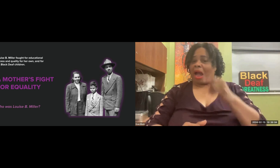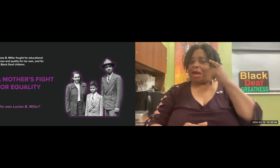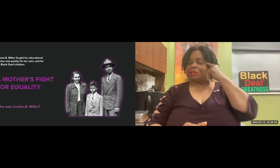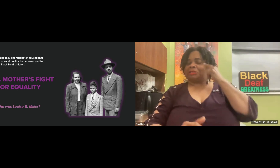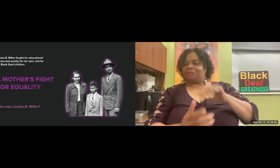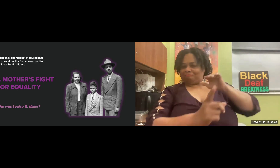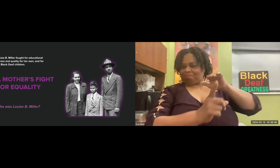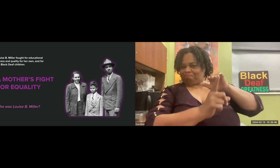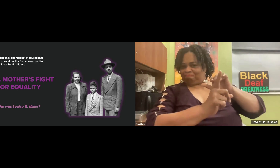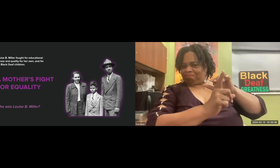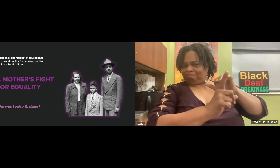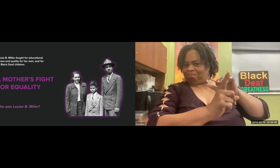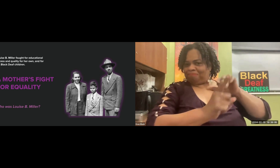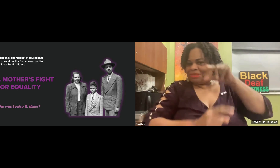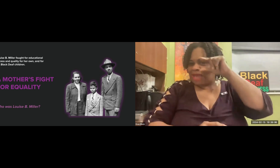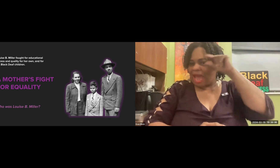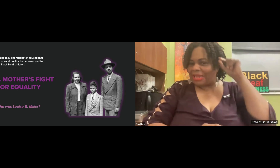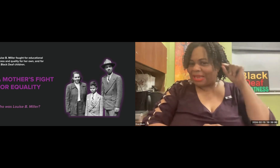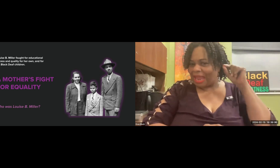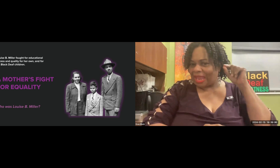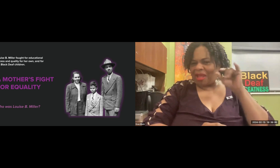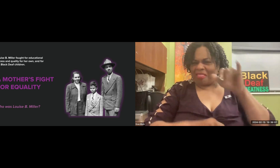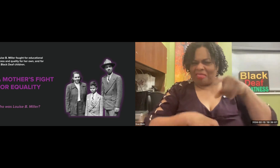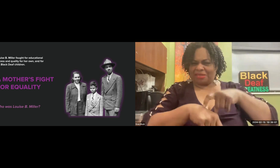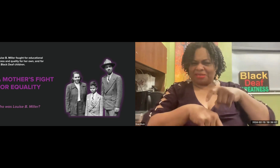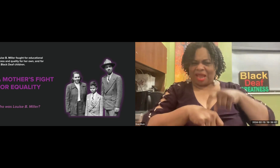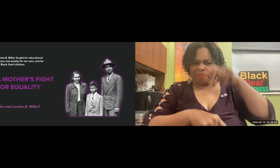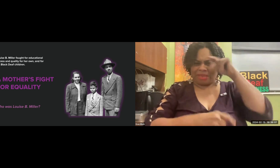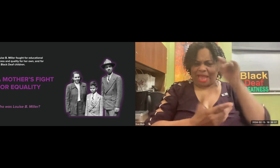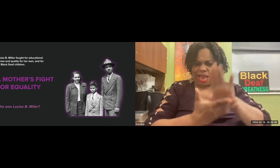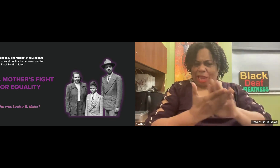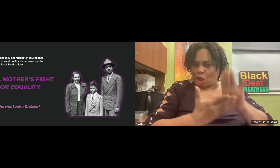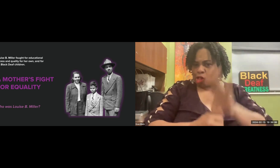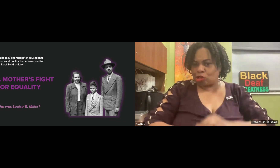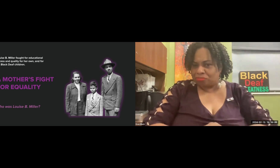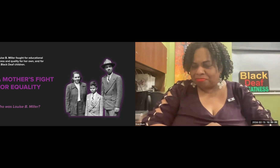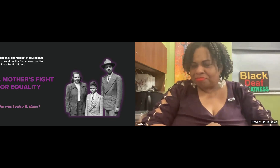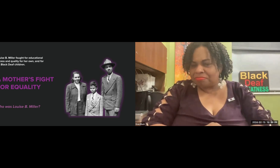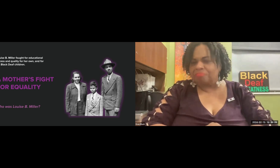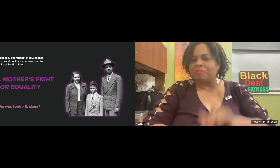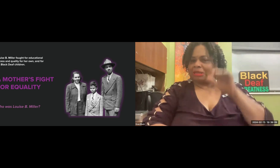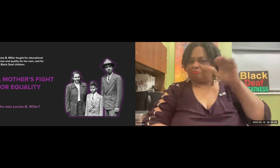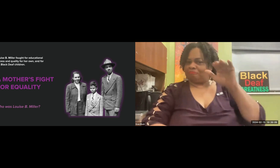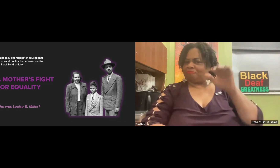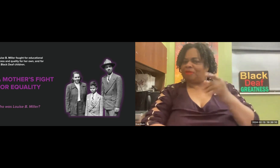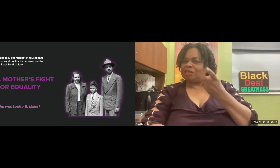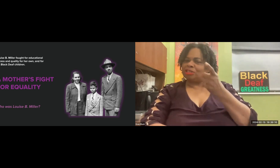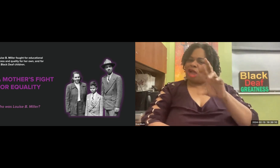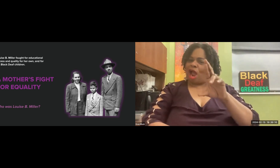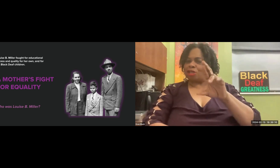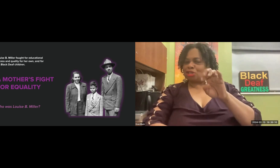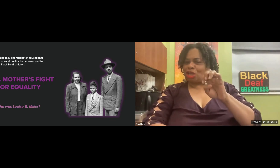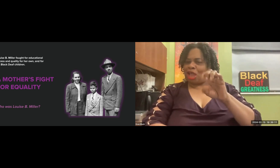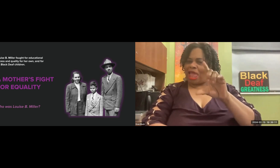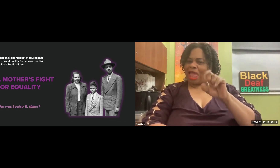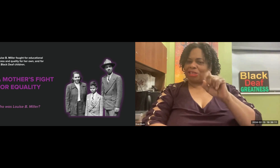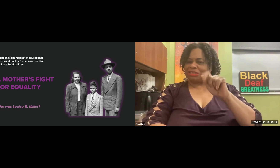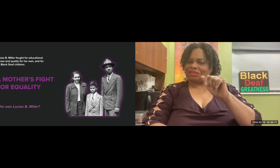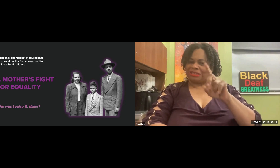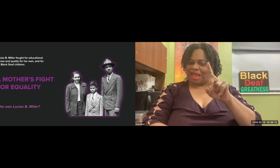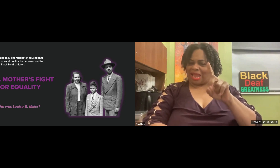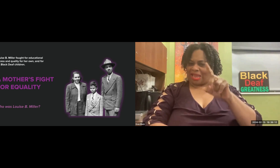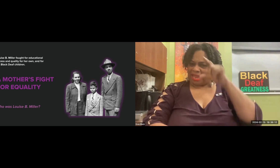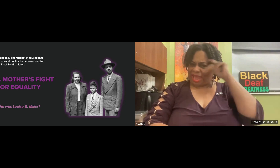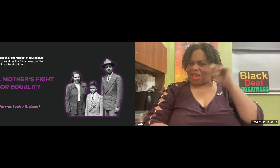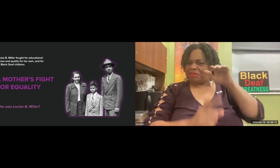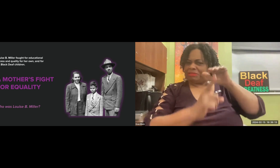minutes away on T Street. So she approached Gallaudet at that time, and it was called Gallaudet